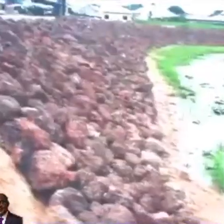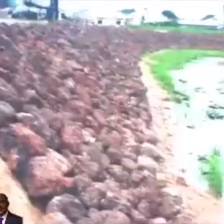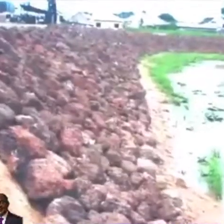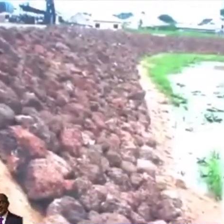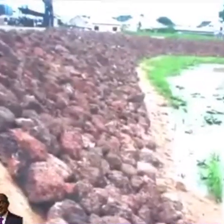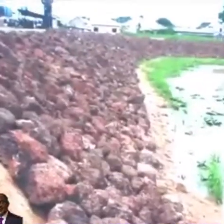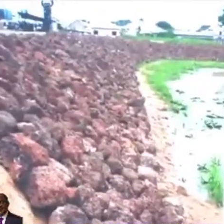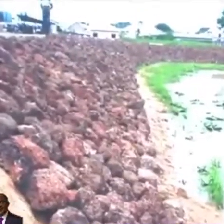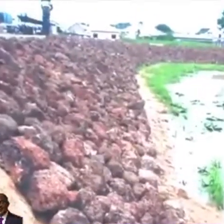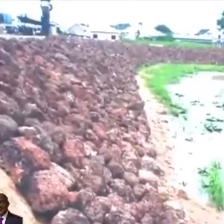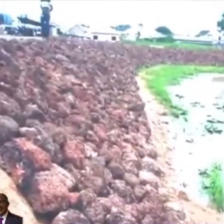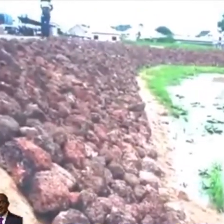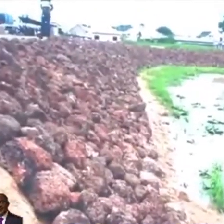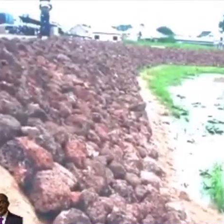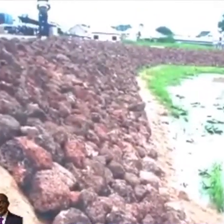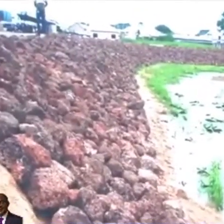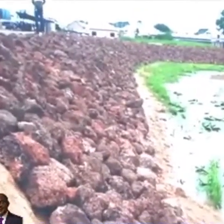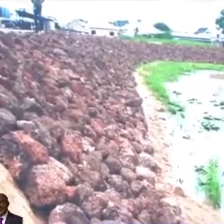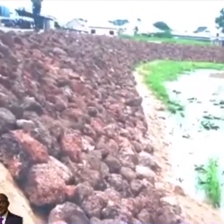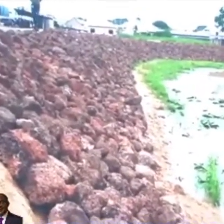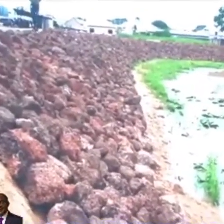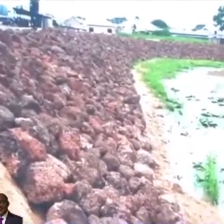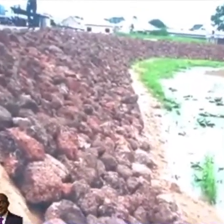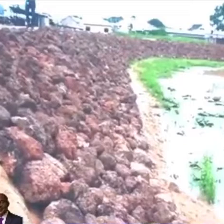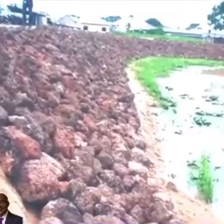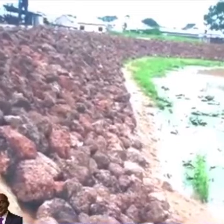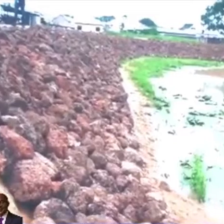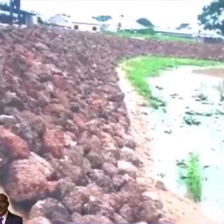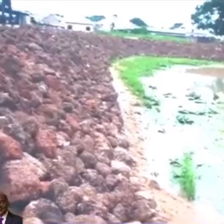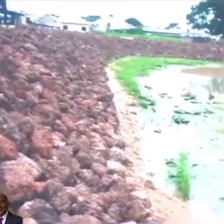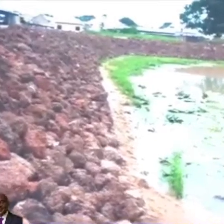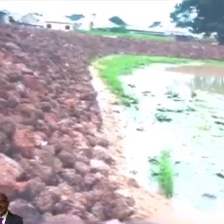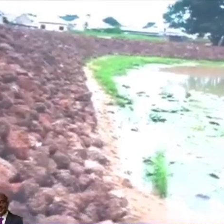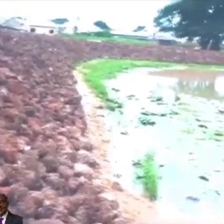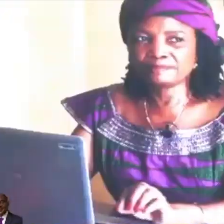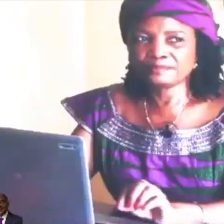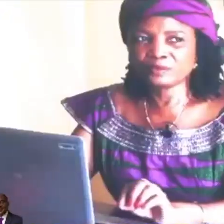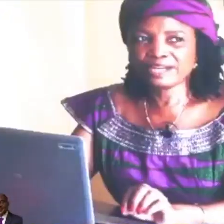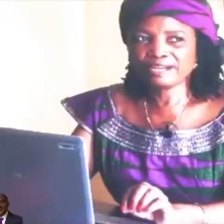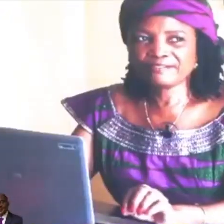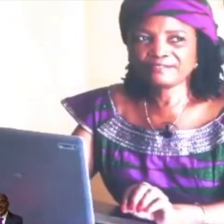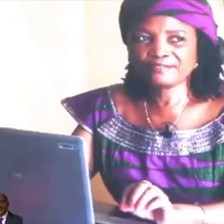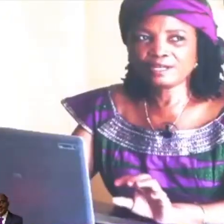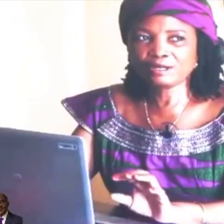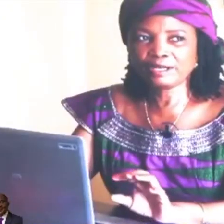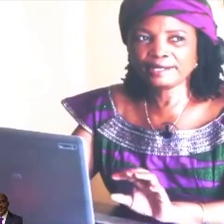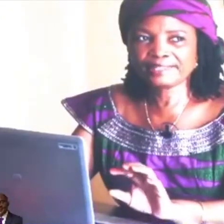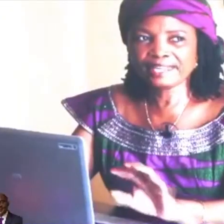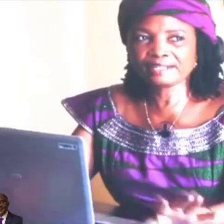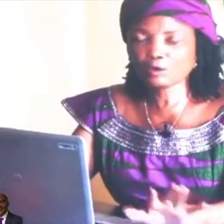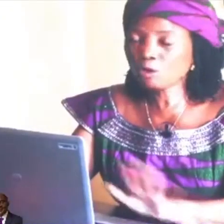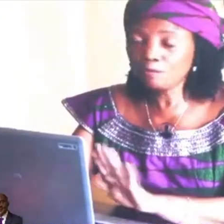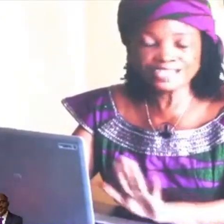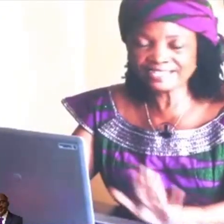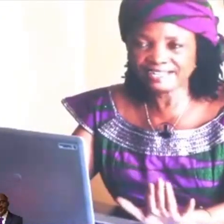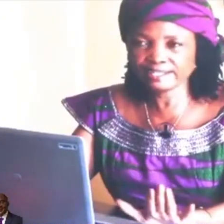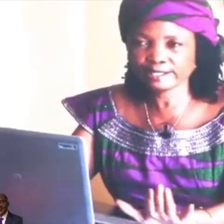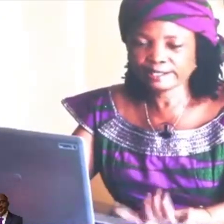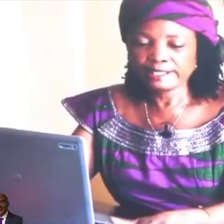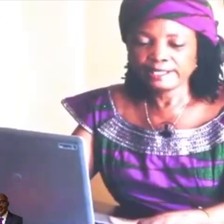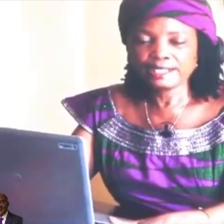of the community explained that it was the result of overspillage. We have 10